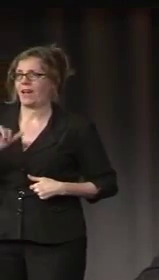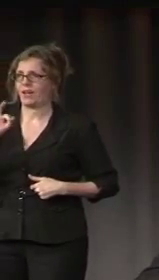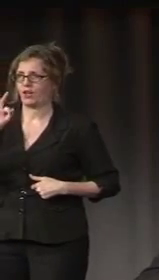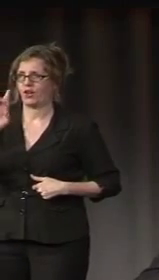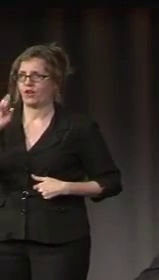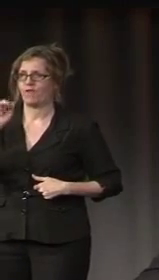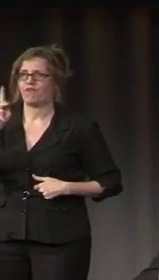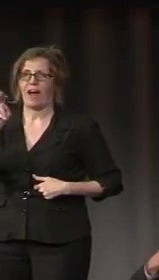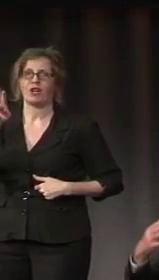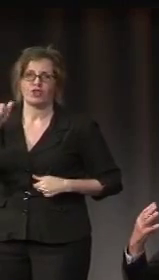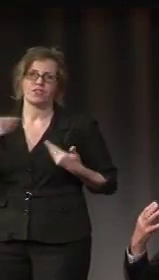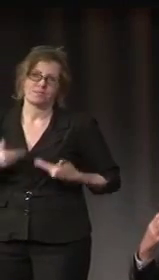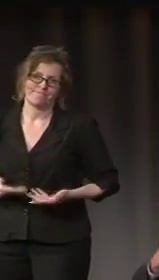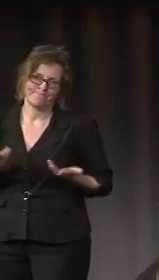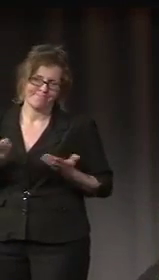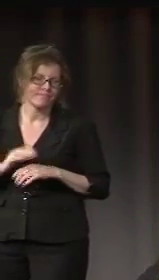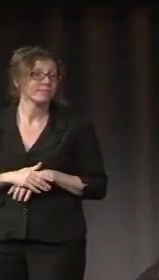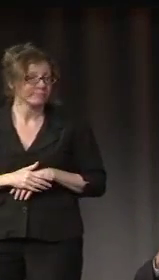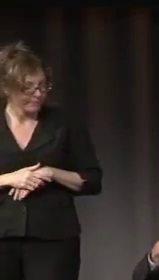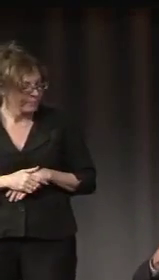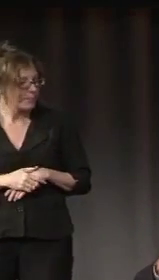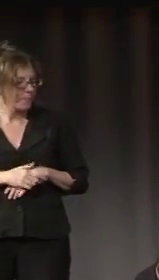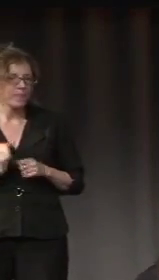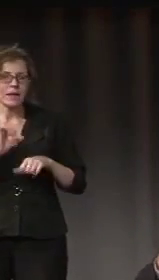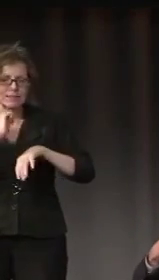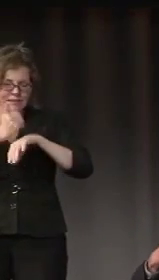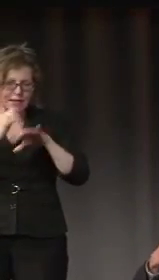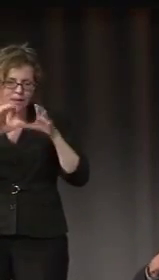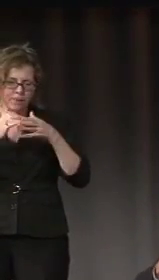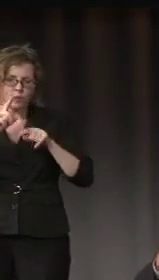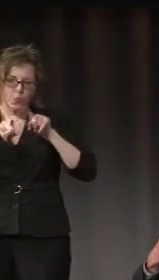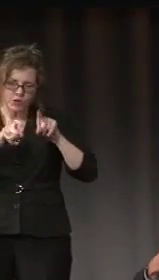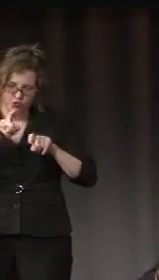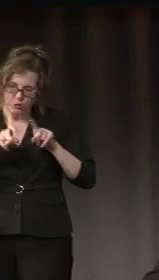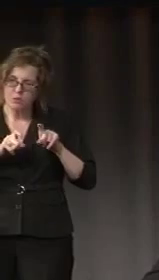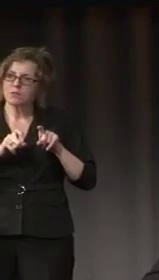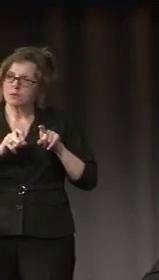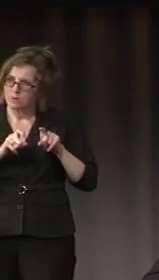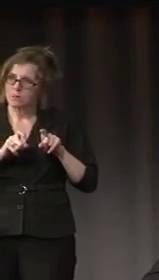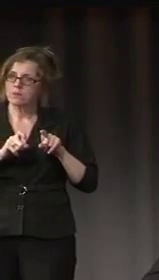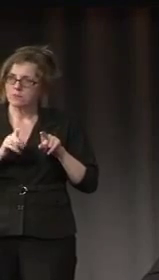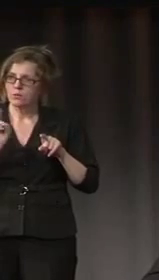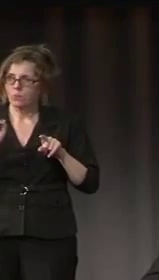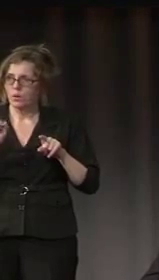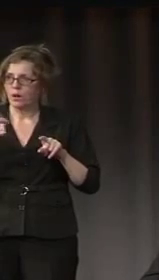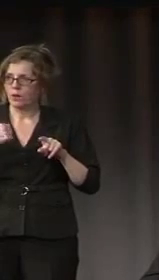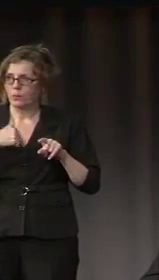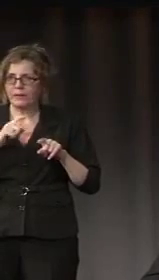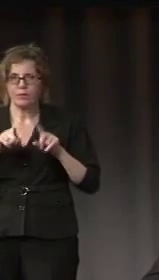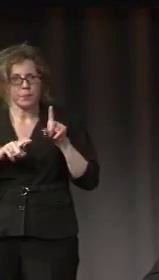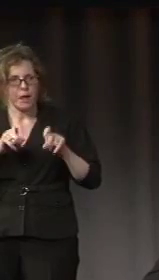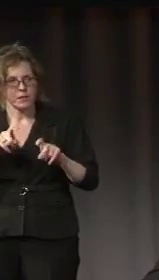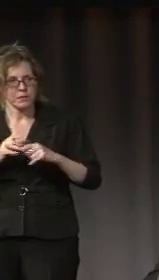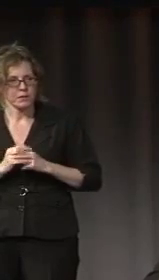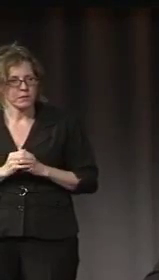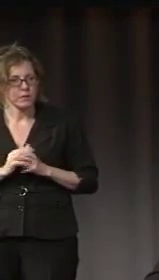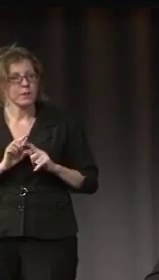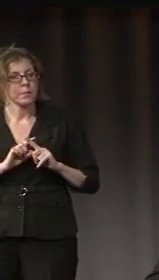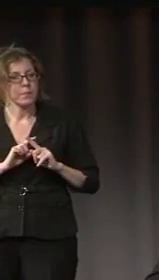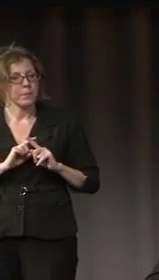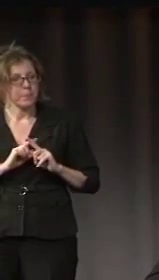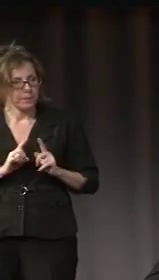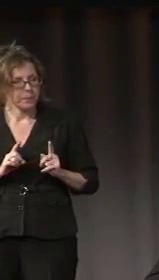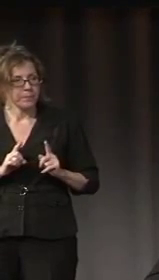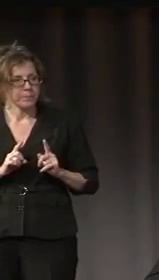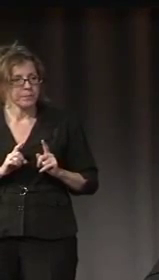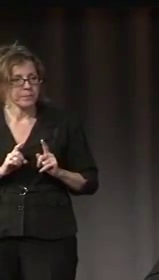We're the frackers. Okay, well, a certain set of questions which are the one which is supposed to be important, but there are lots of others for which the